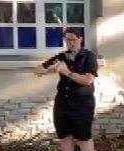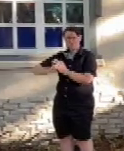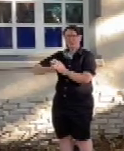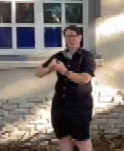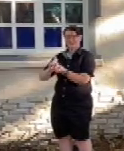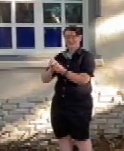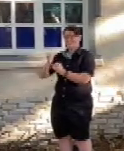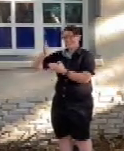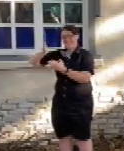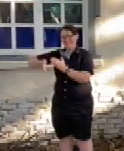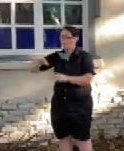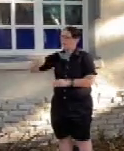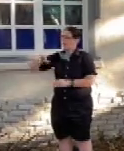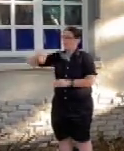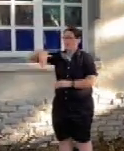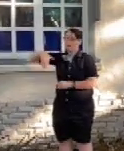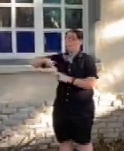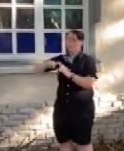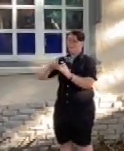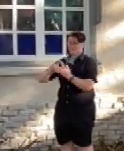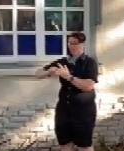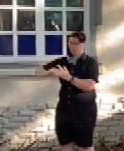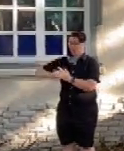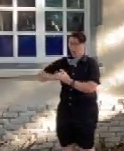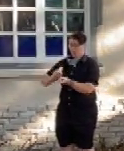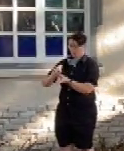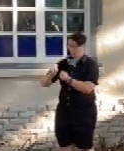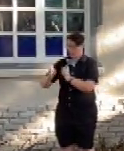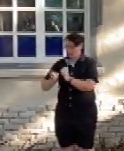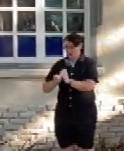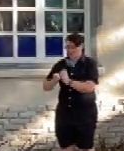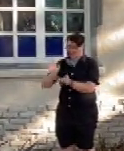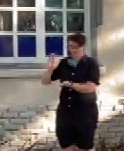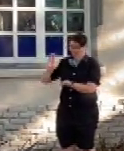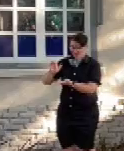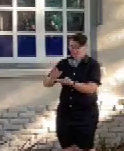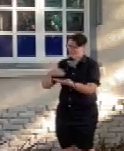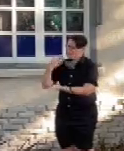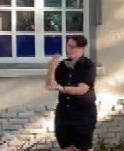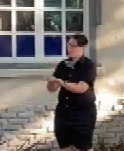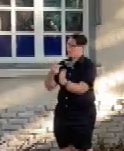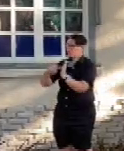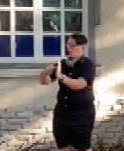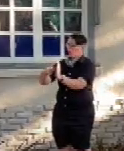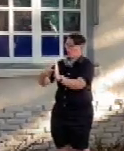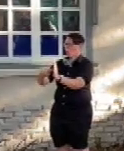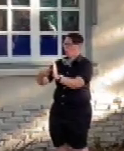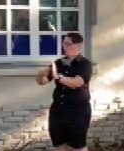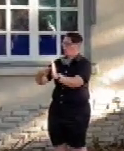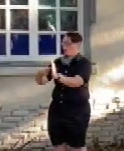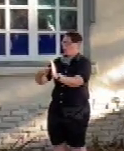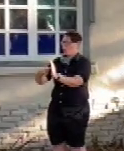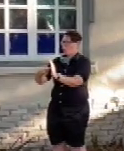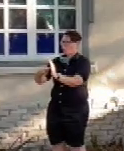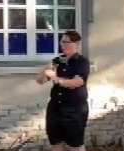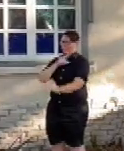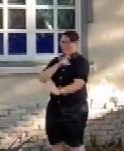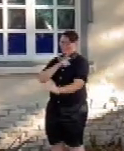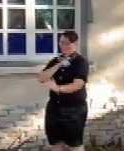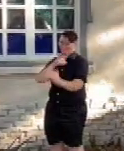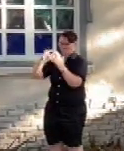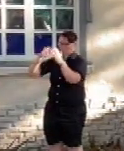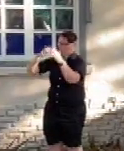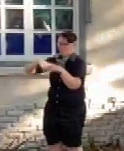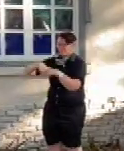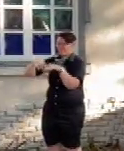completed yet, but they've made a big start and they've proven that this kind of community police, taking apart the